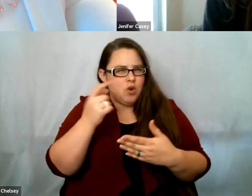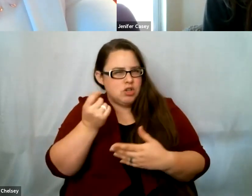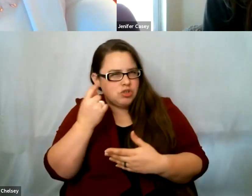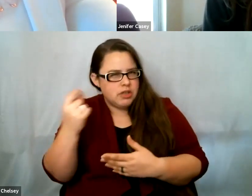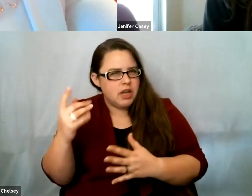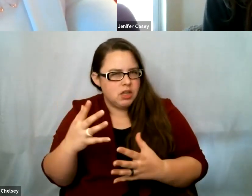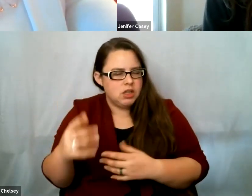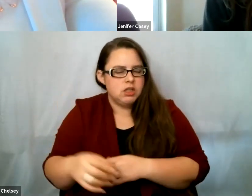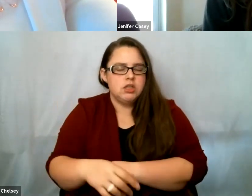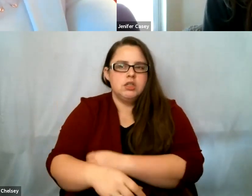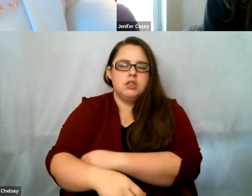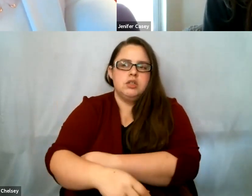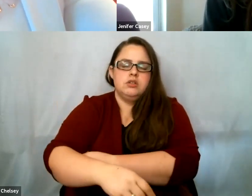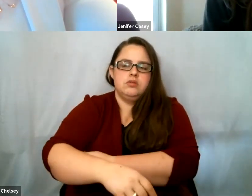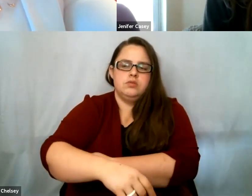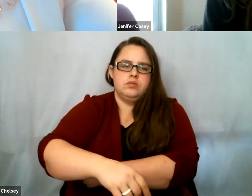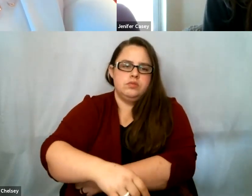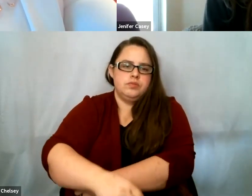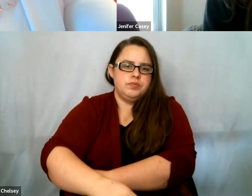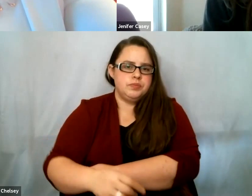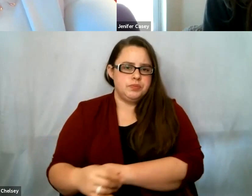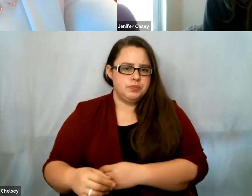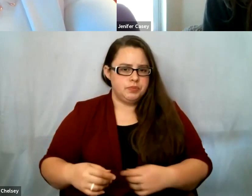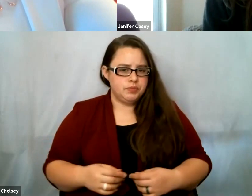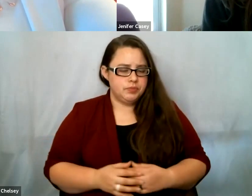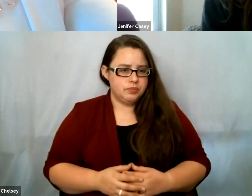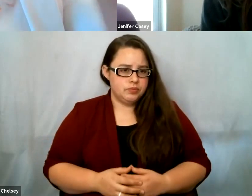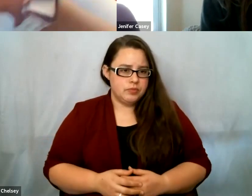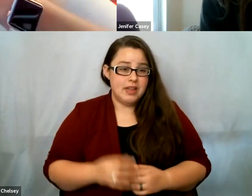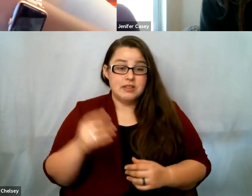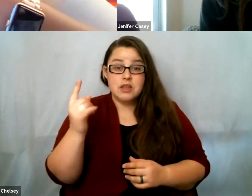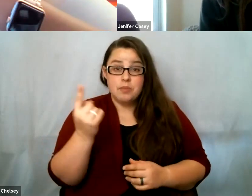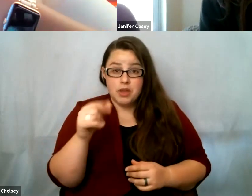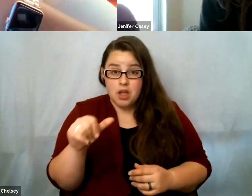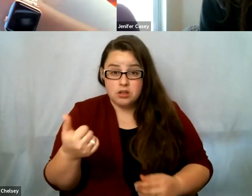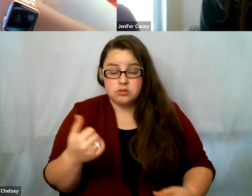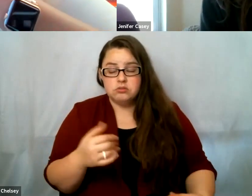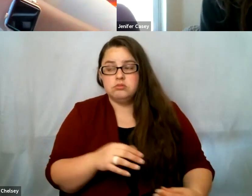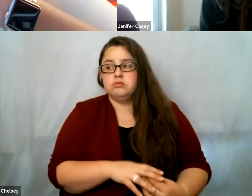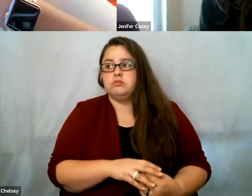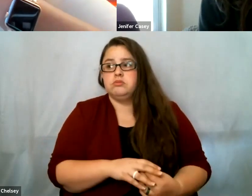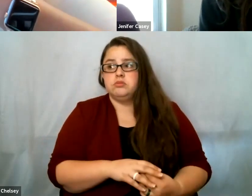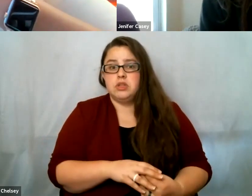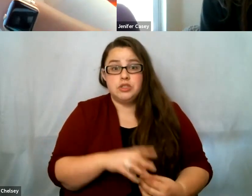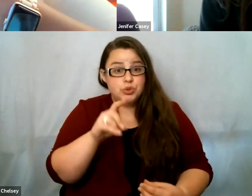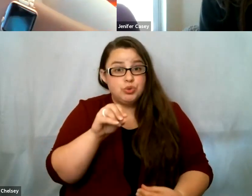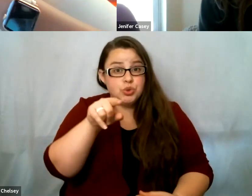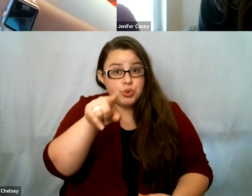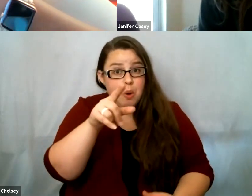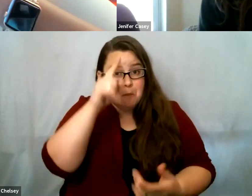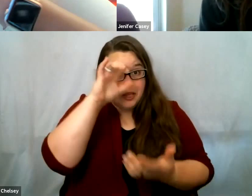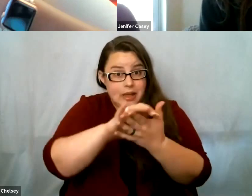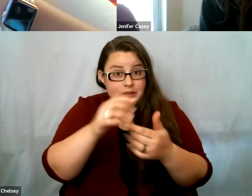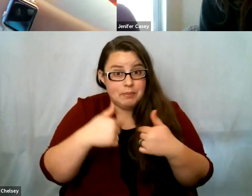And something else is, do you believe in me, right? Because if